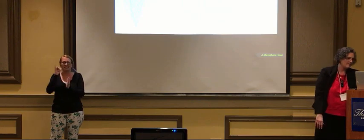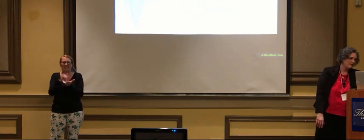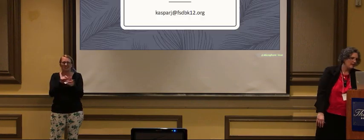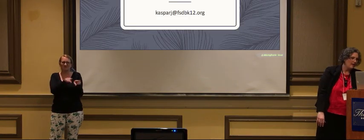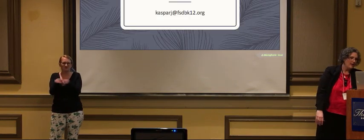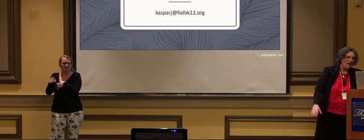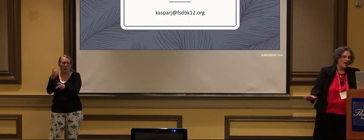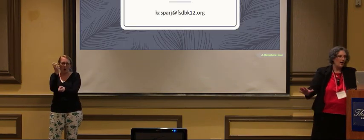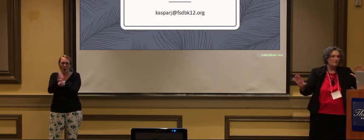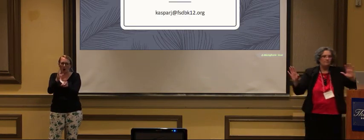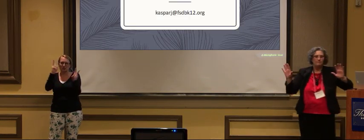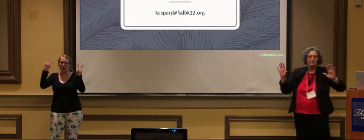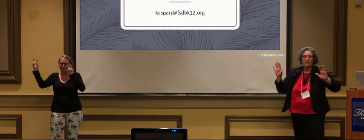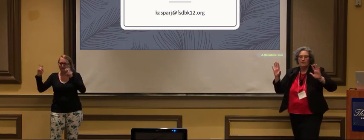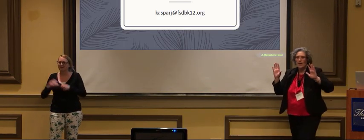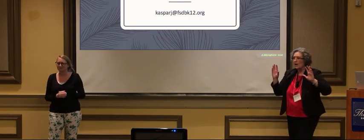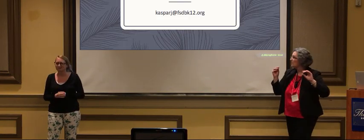topic.